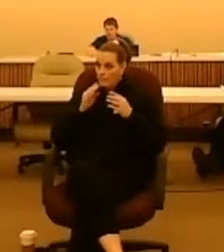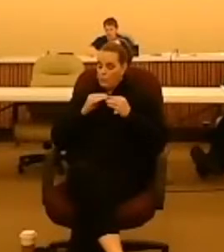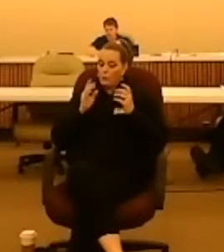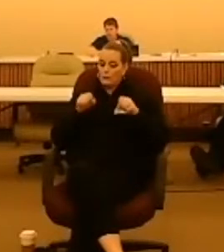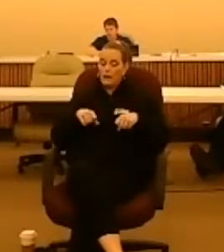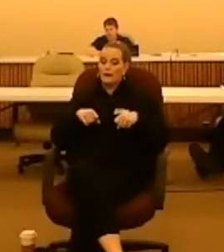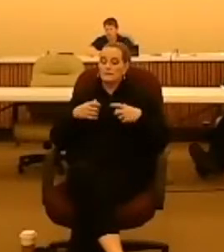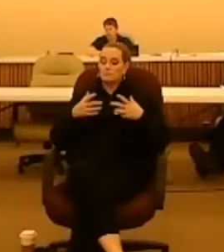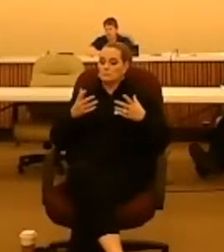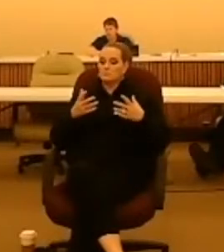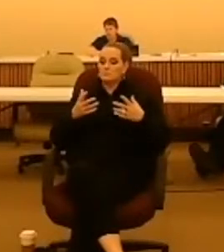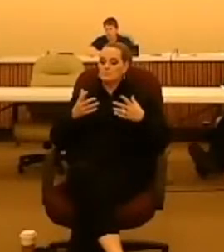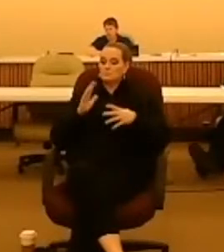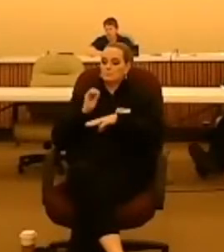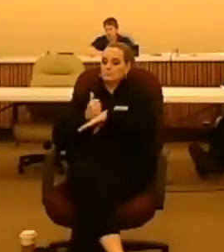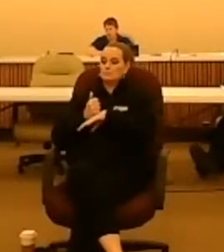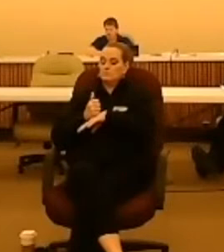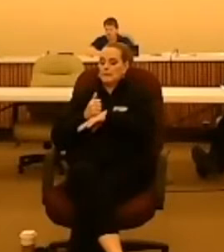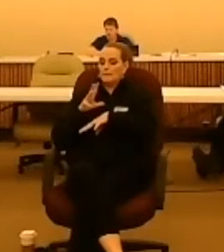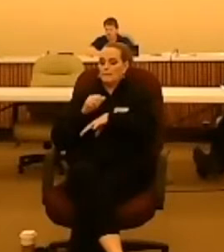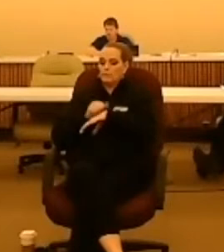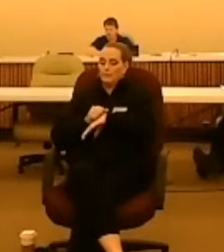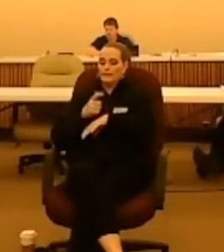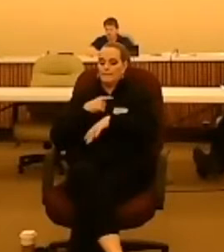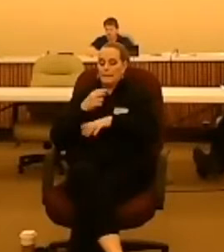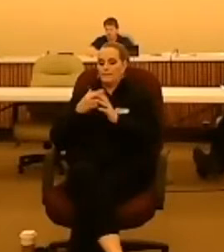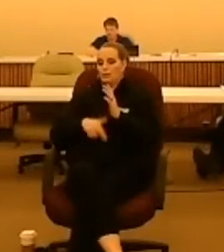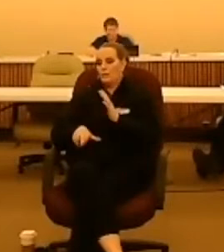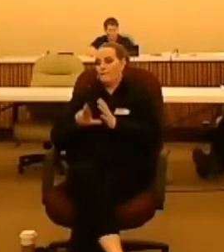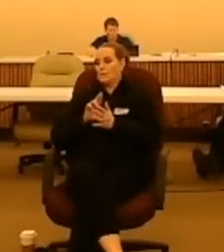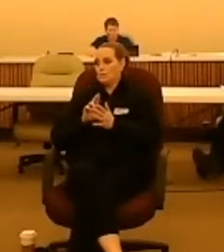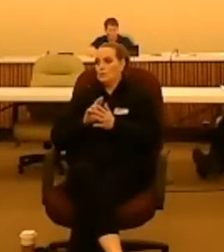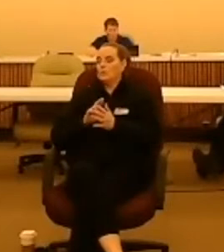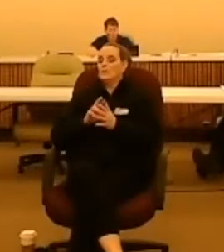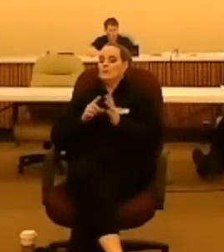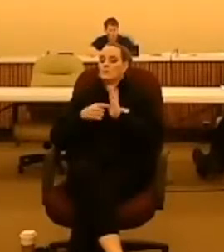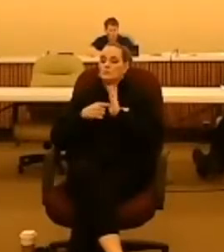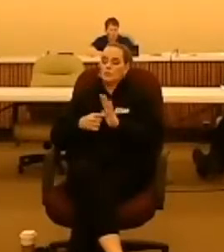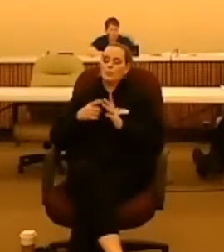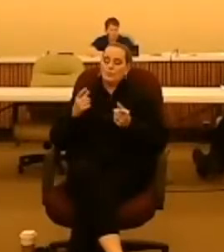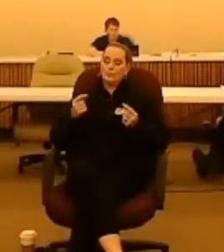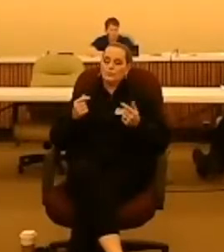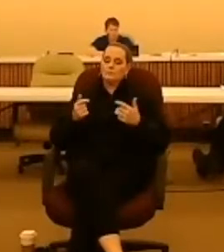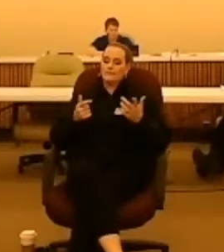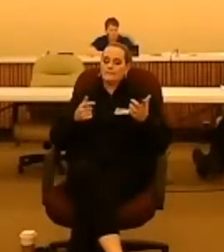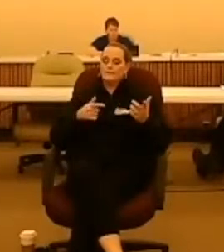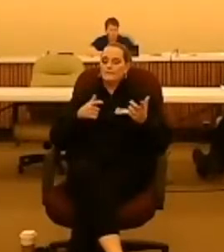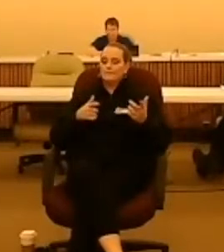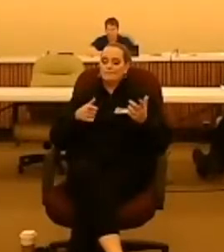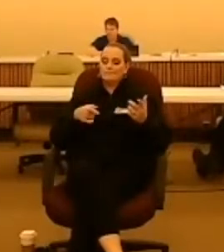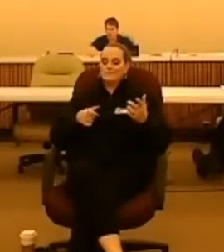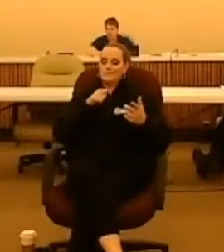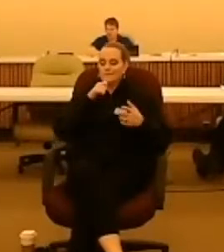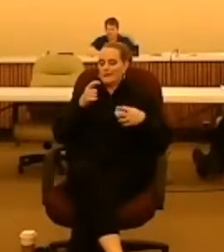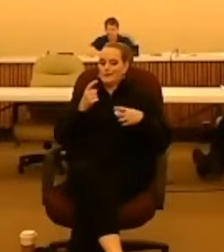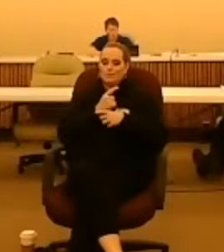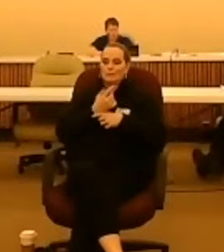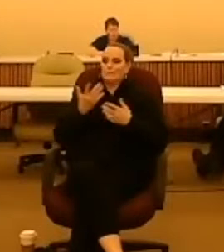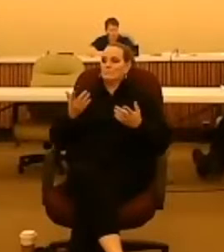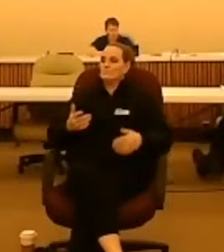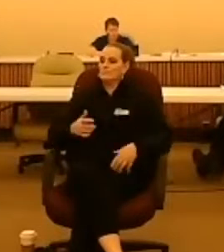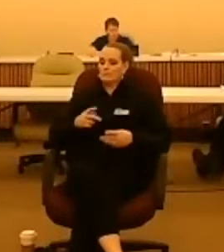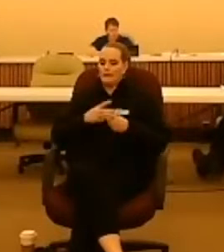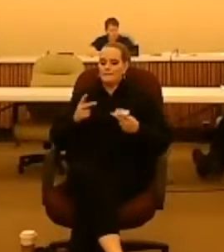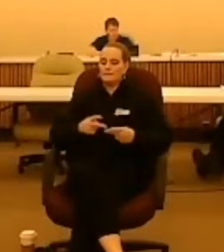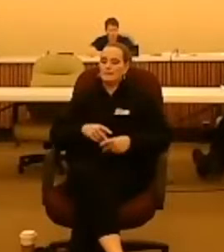set up an appointment. I'm happy to go over with you, showing what we're doing. But like I said, this just isn't the proper setting. So